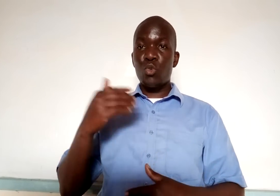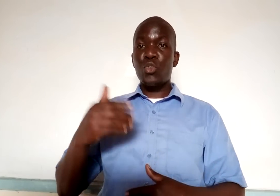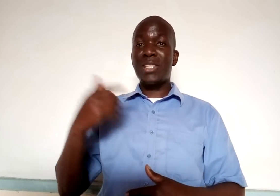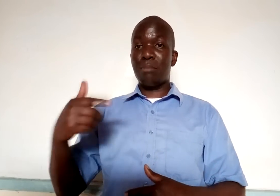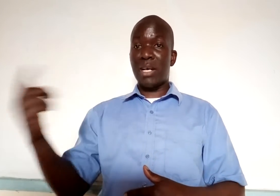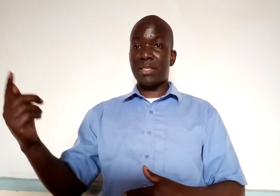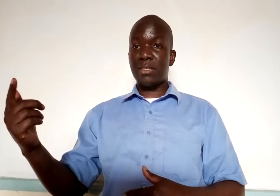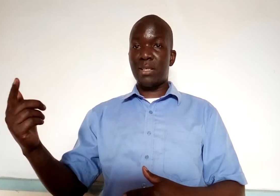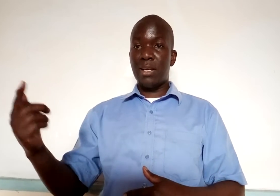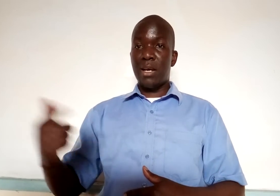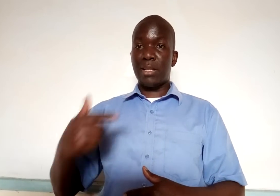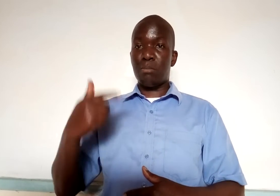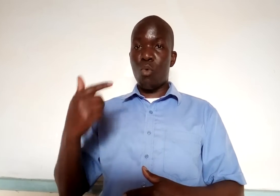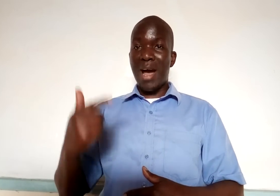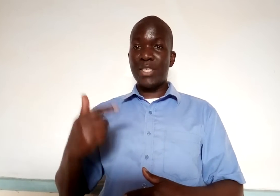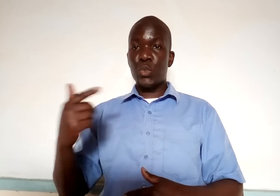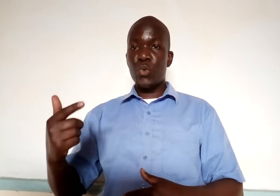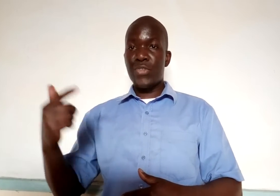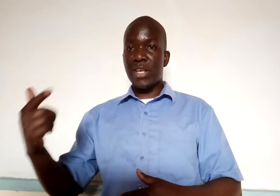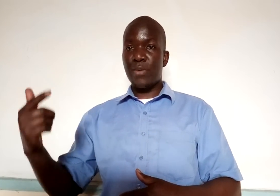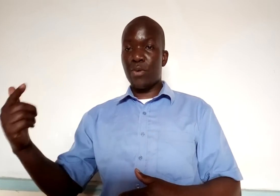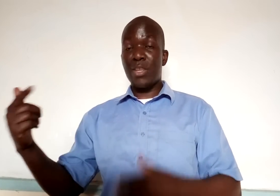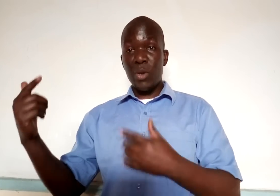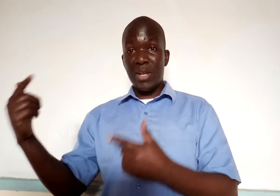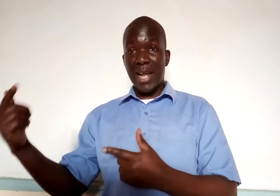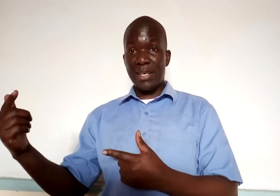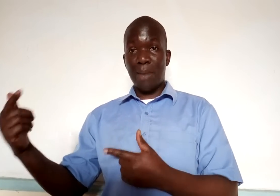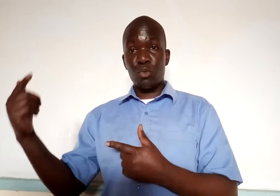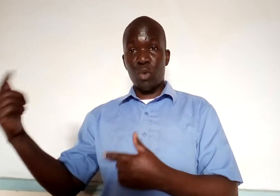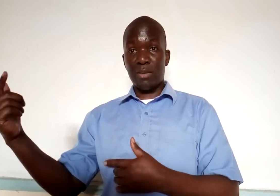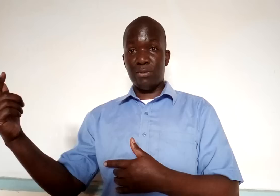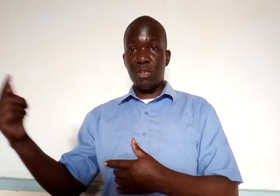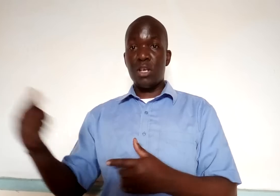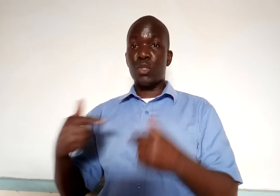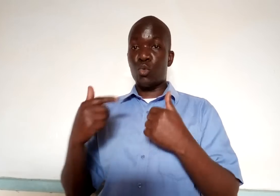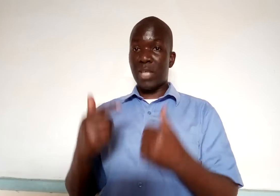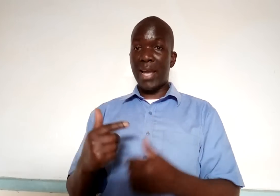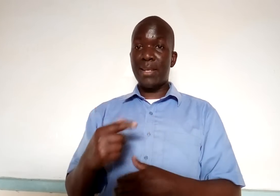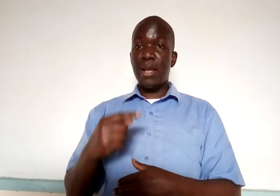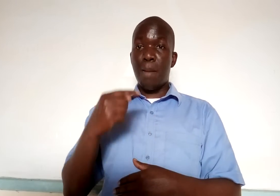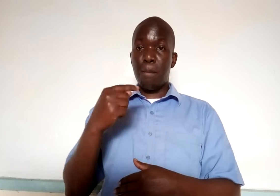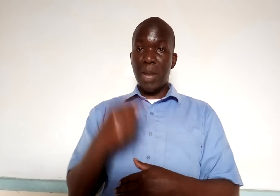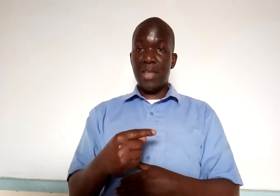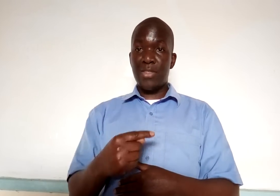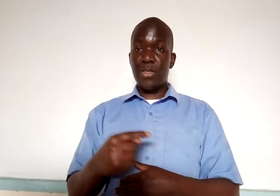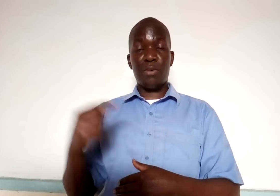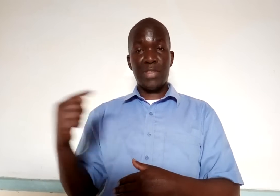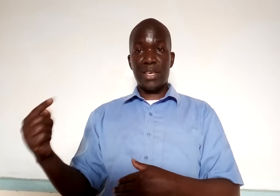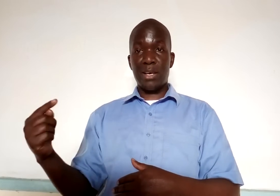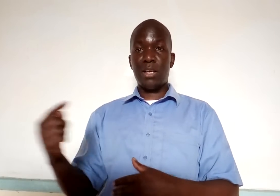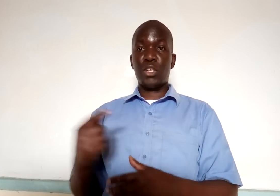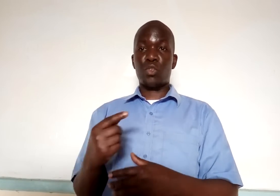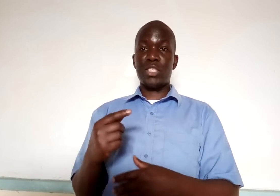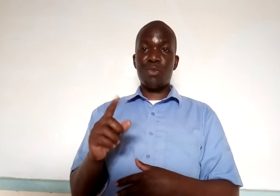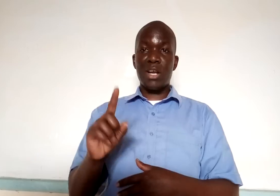use numbers, number 1, 2, 3, 4, the way we learned up to 12 to sign month of the year. So January, you